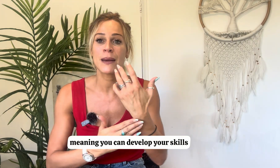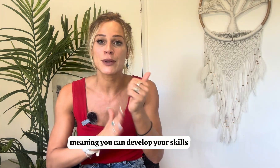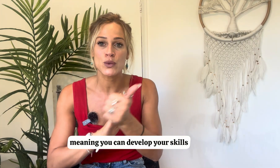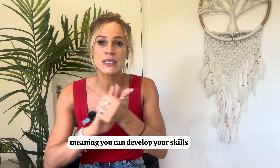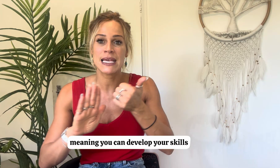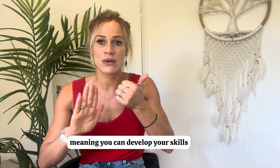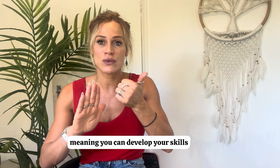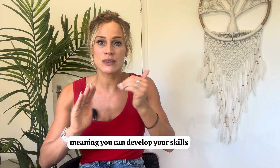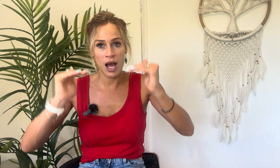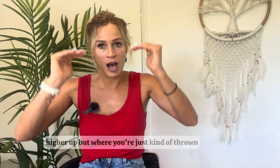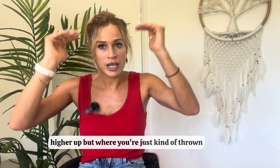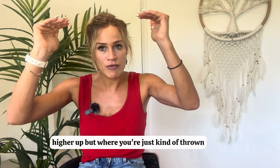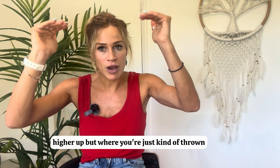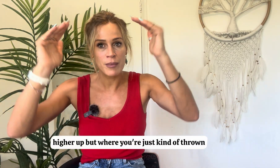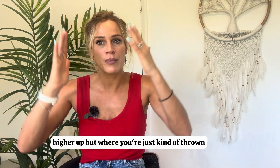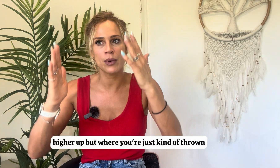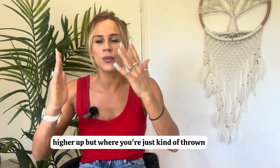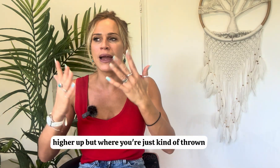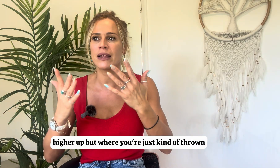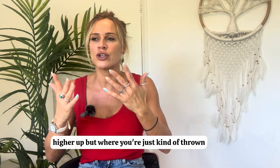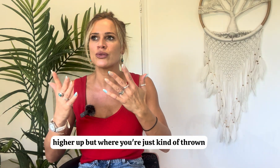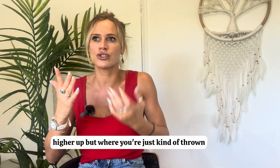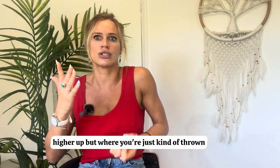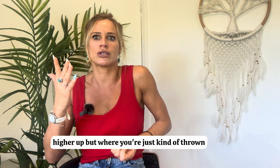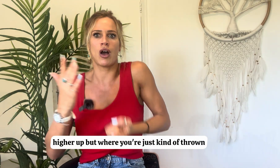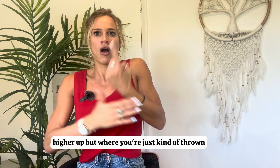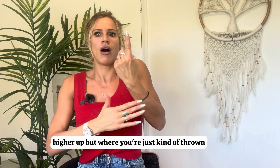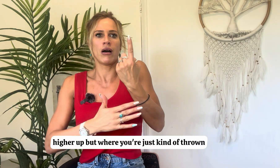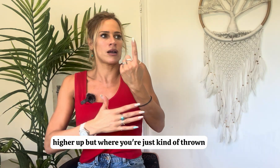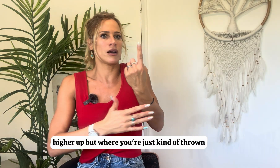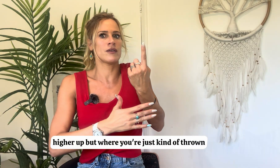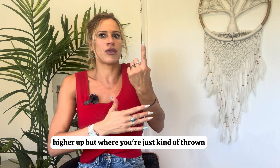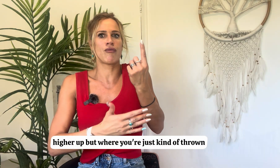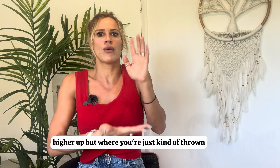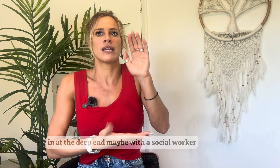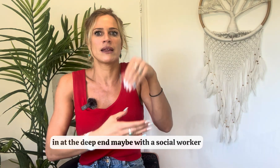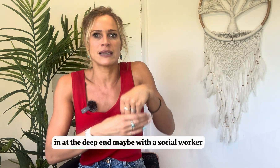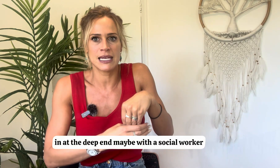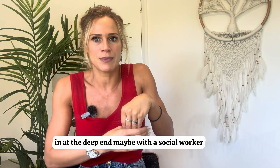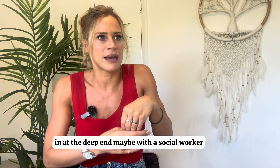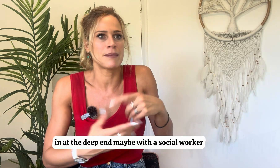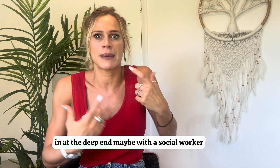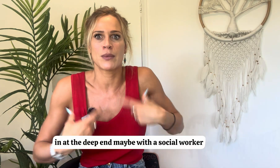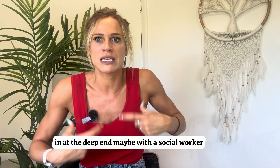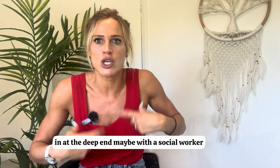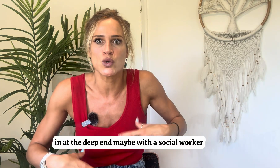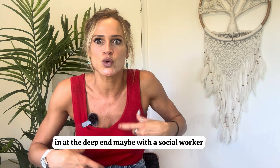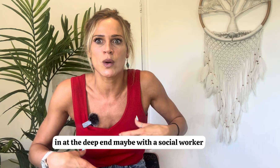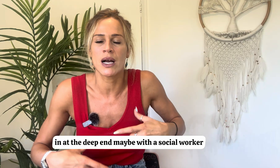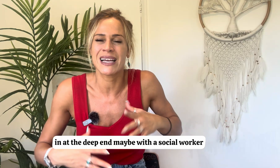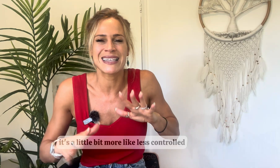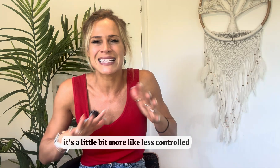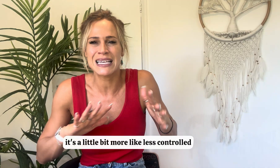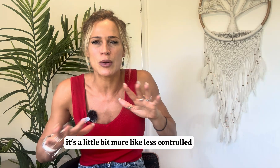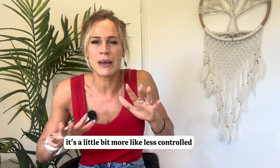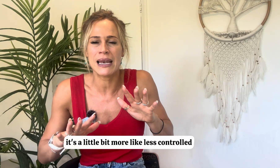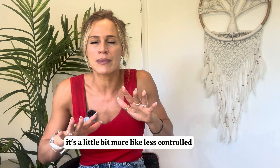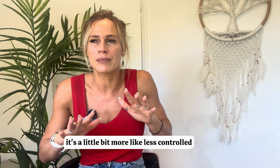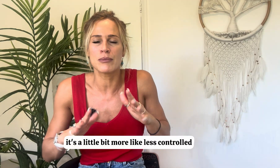your skills higher up. But where you're just kind of thrown in at the deep end, maybe with a social worker, it's a little bit more